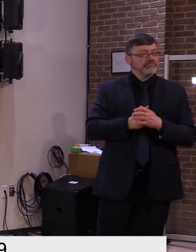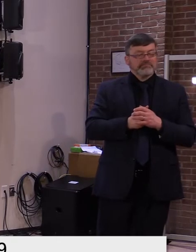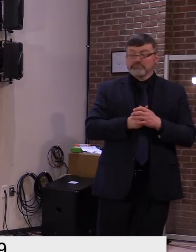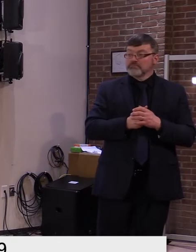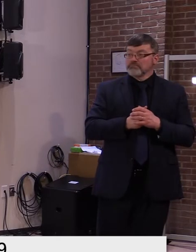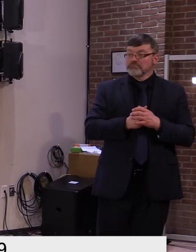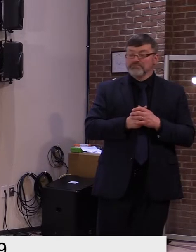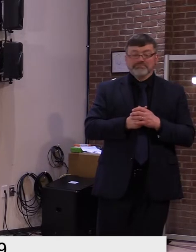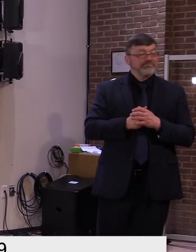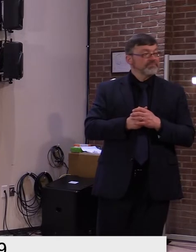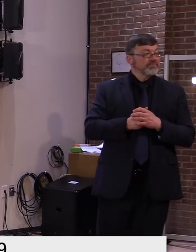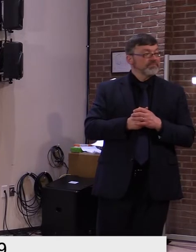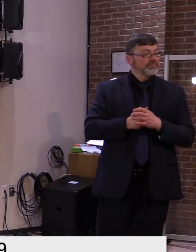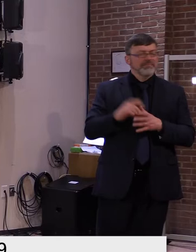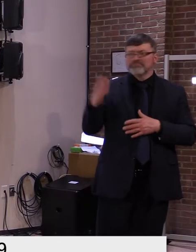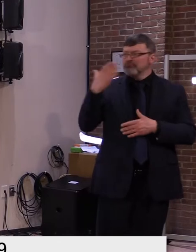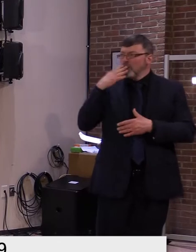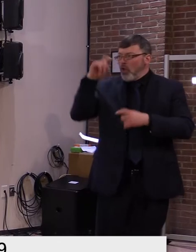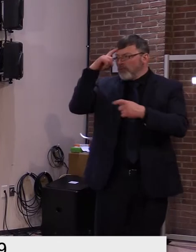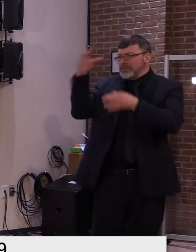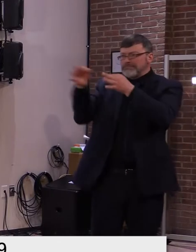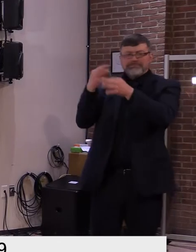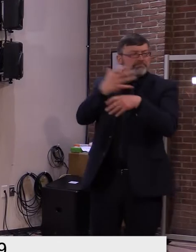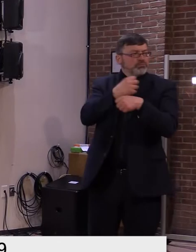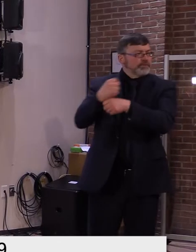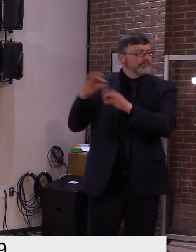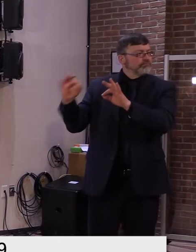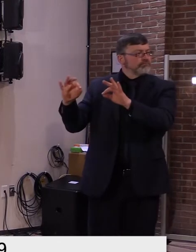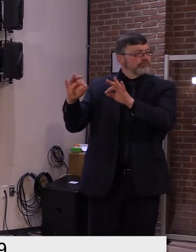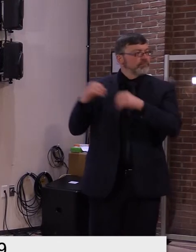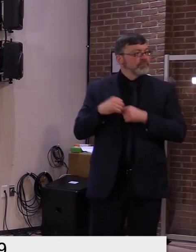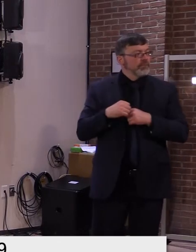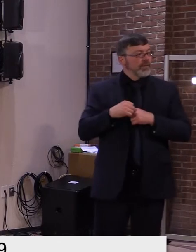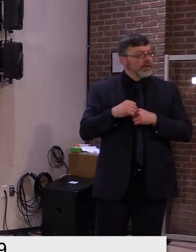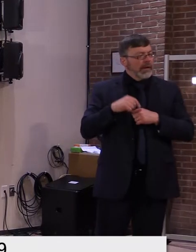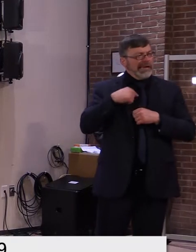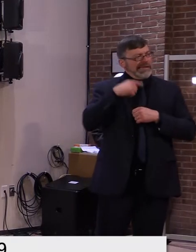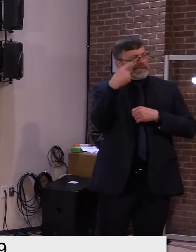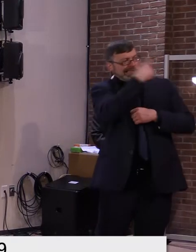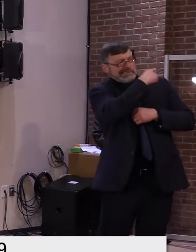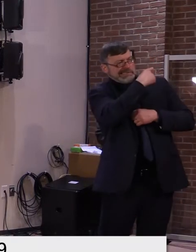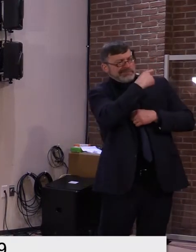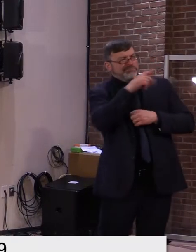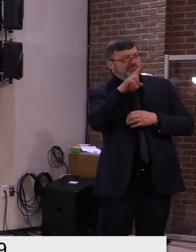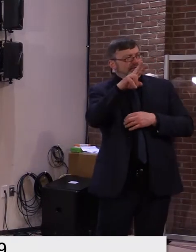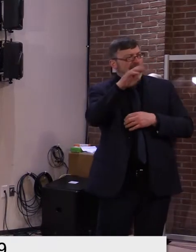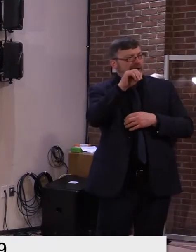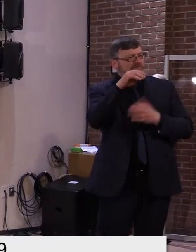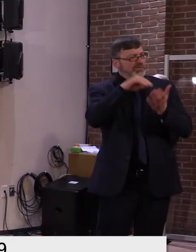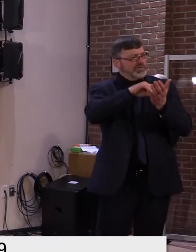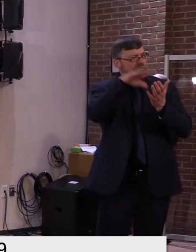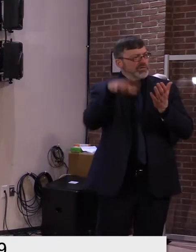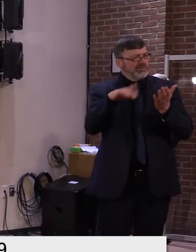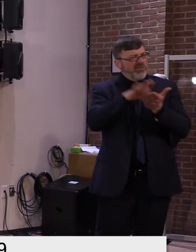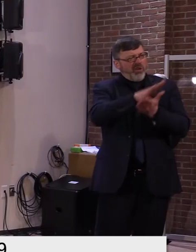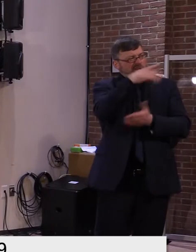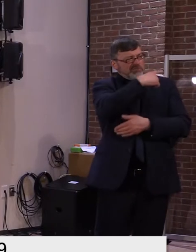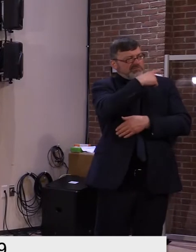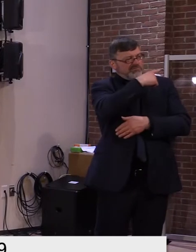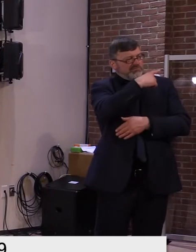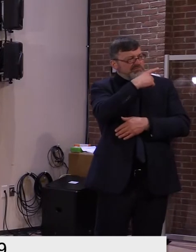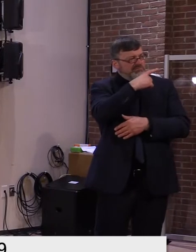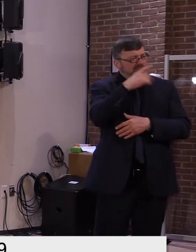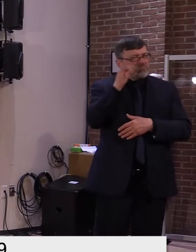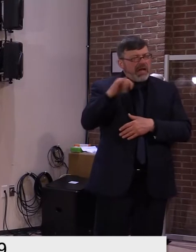Thank you. Governor, some UVM students have complained about conditions on campus related to COVID rules and